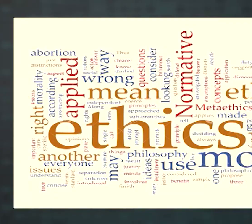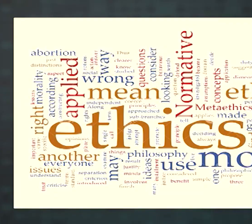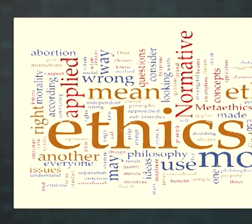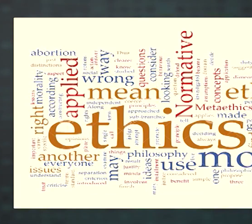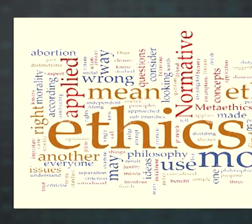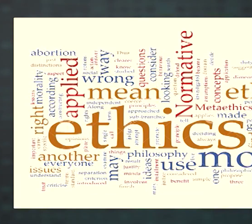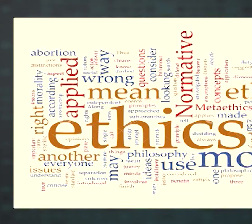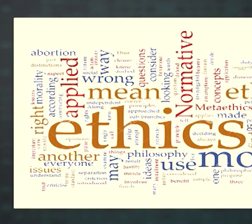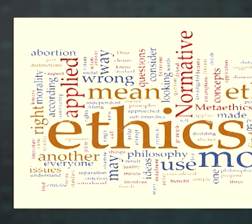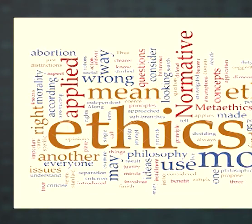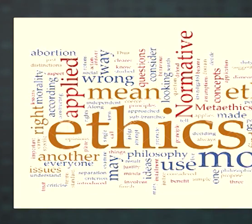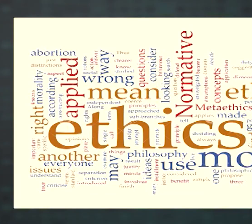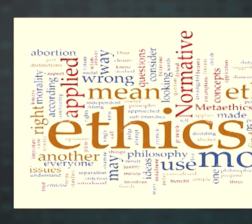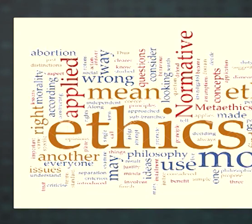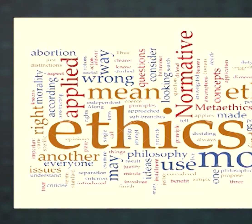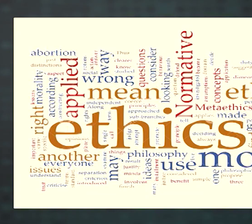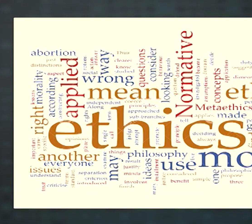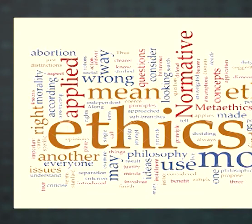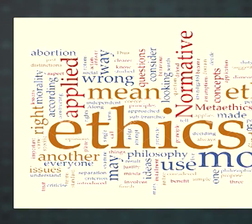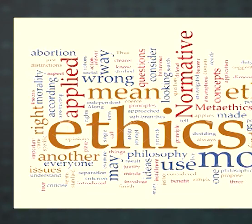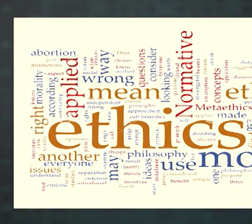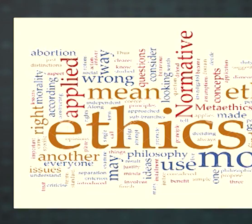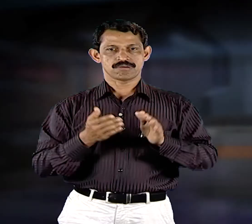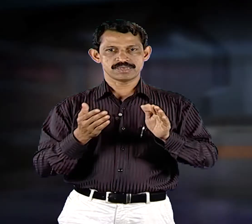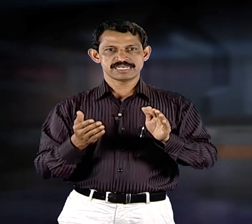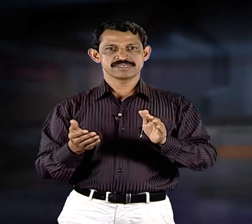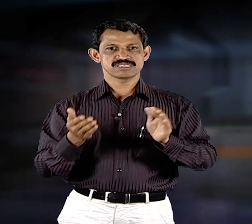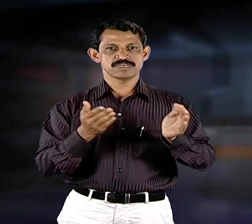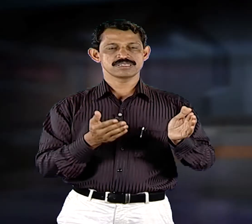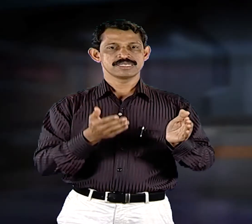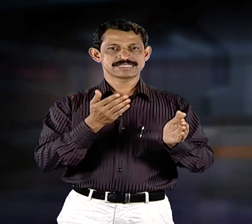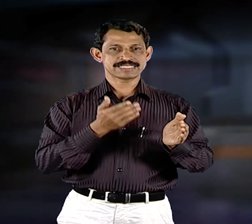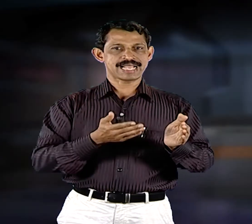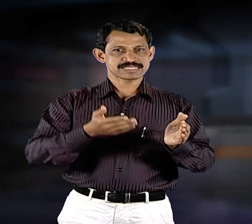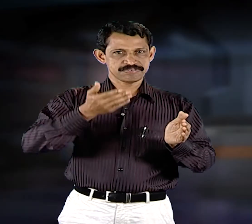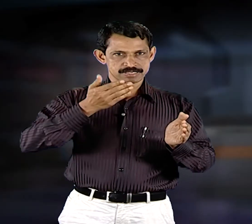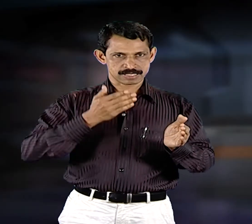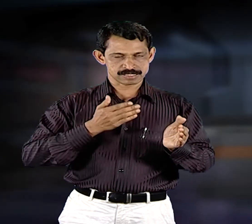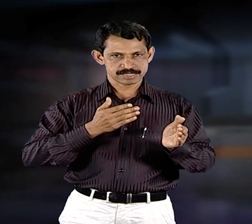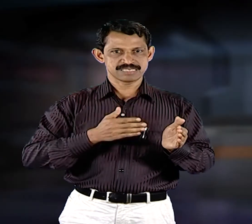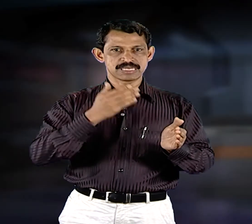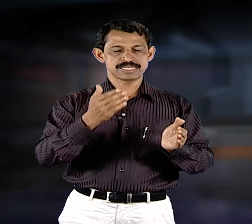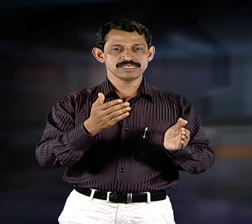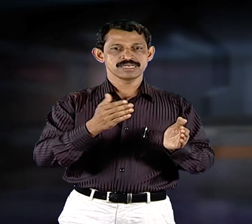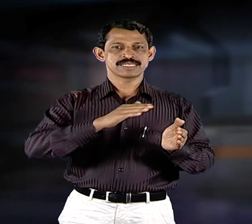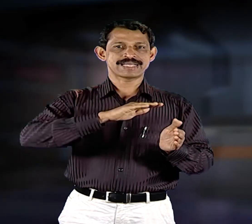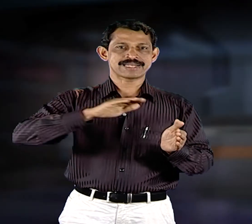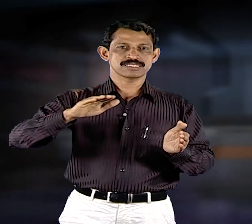moral code of conduct in his school. All teachers must take active interest in building the character